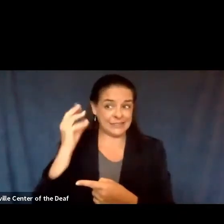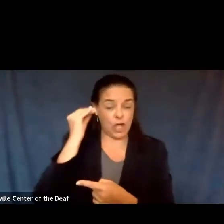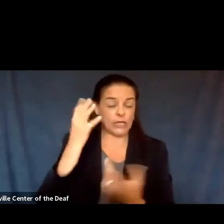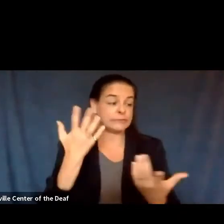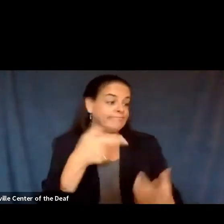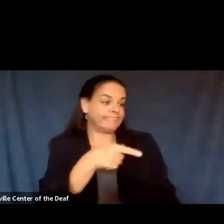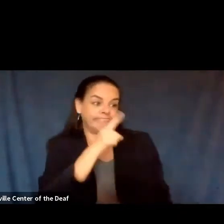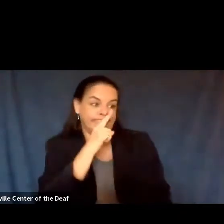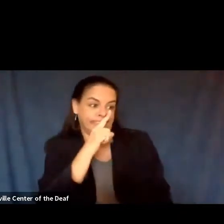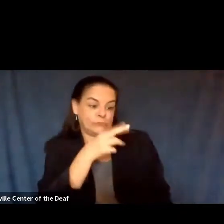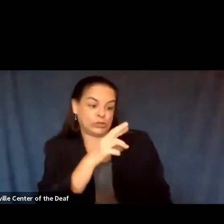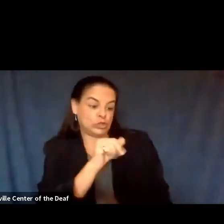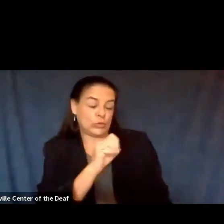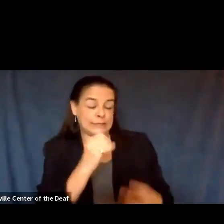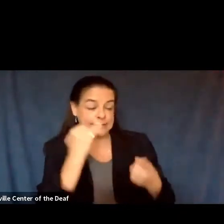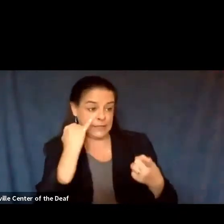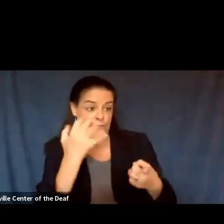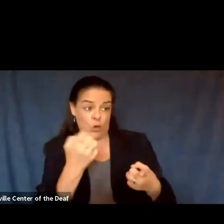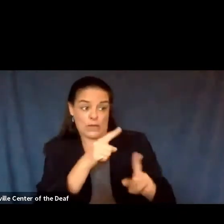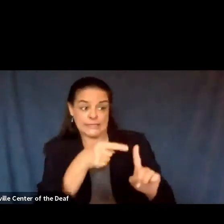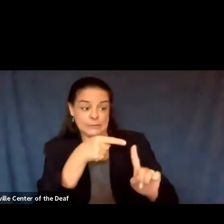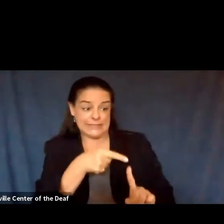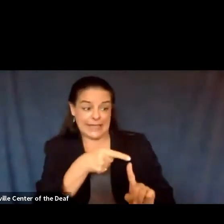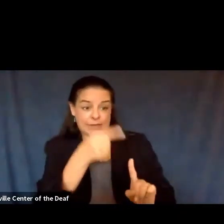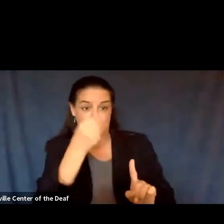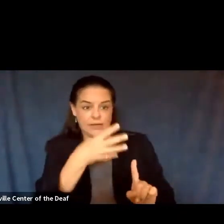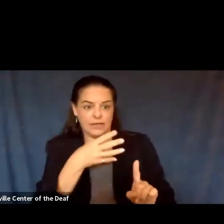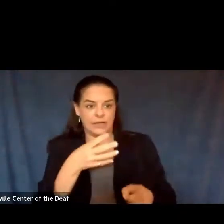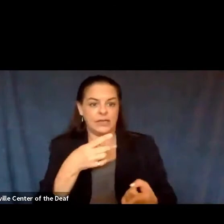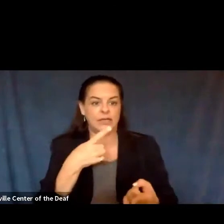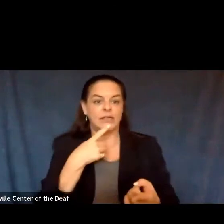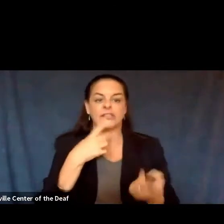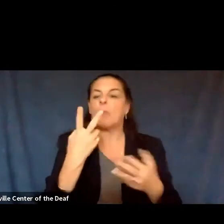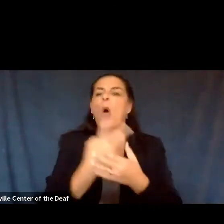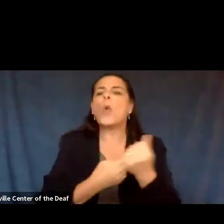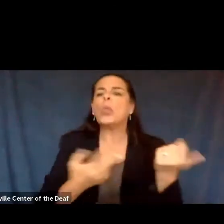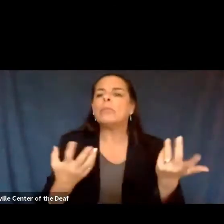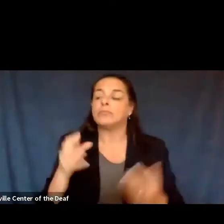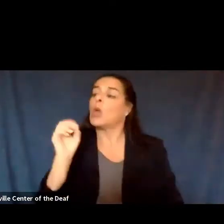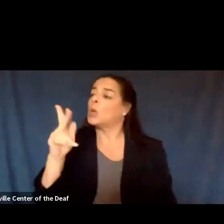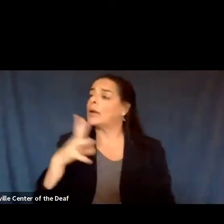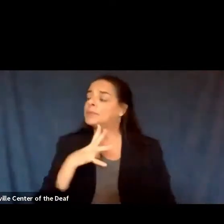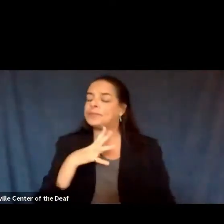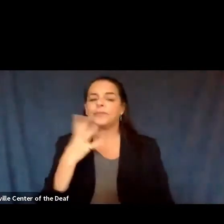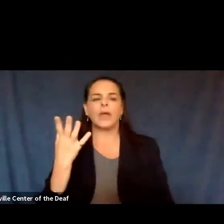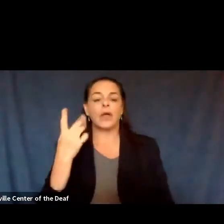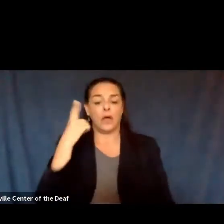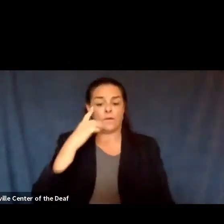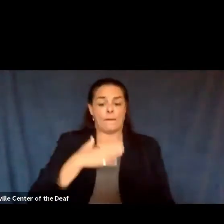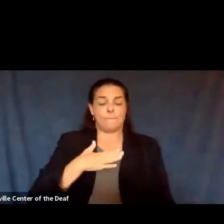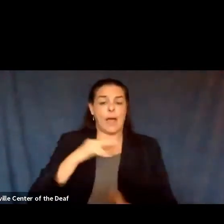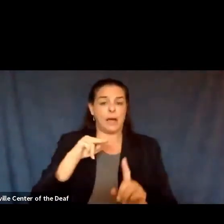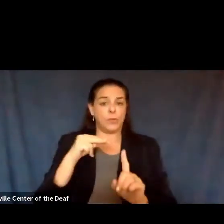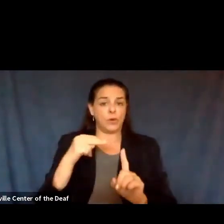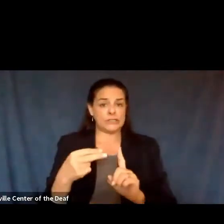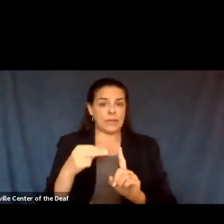so Grace, if you're looking for someone in particular, she says, oh, Grace just said both. Okay. From my